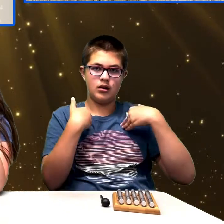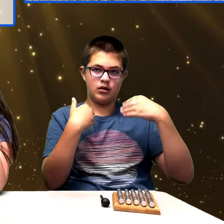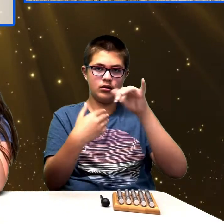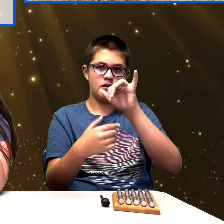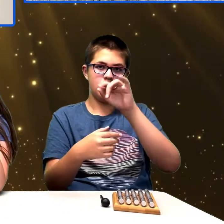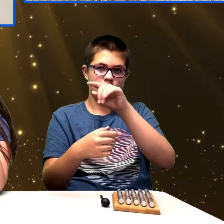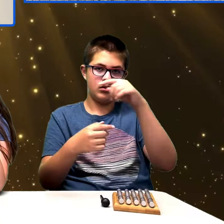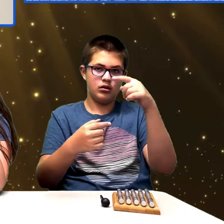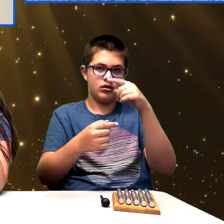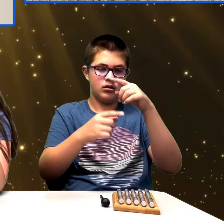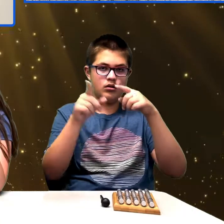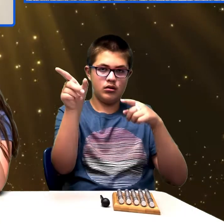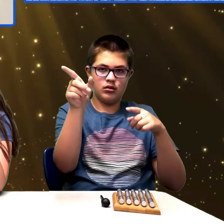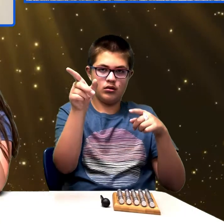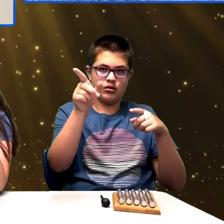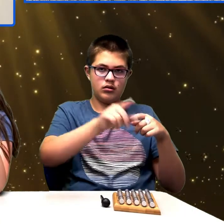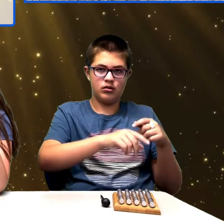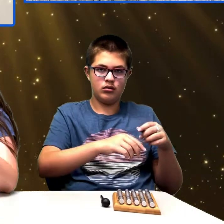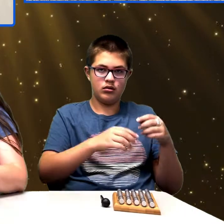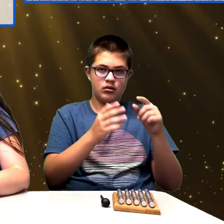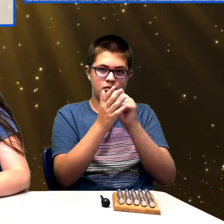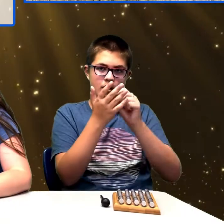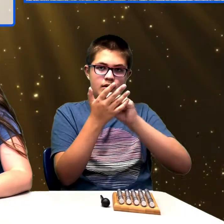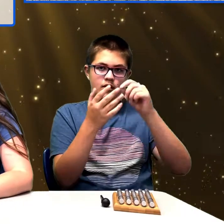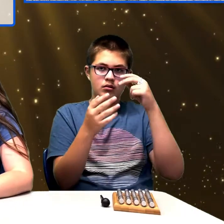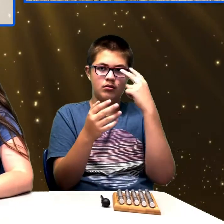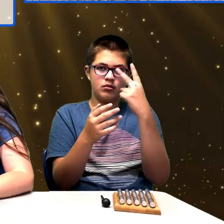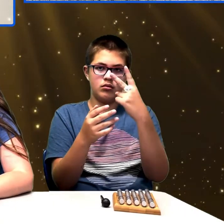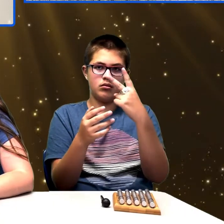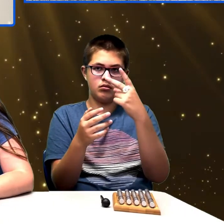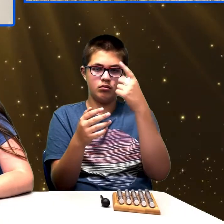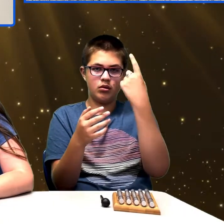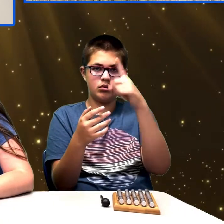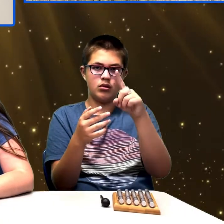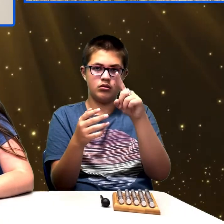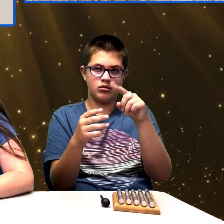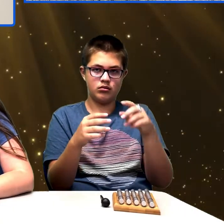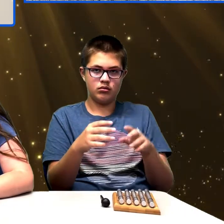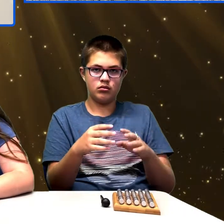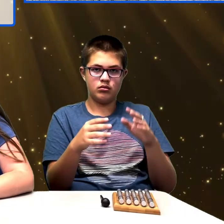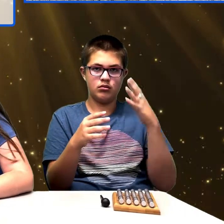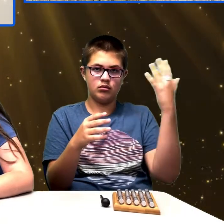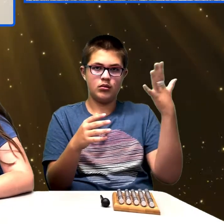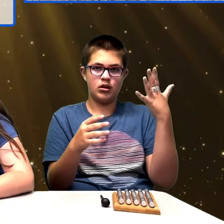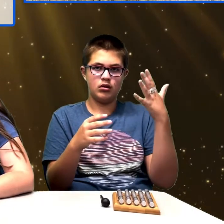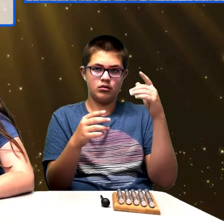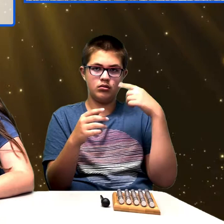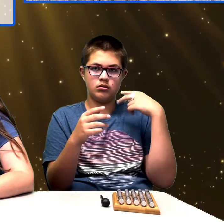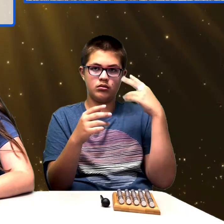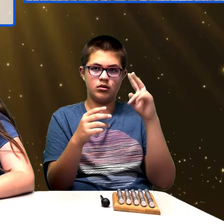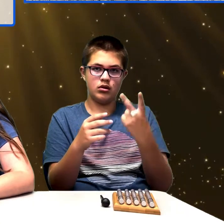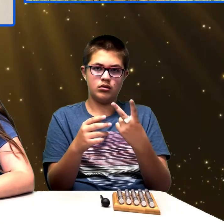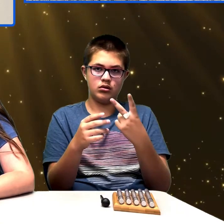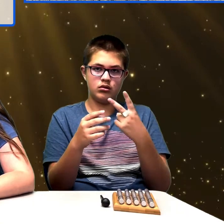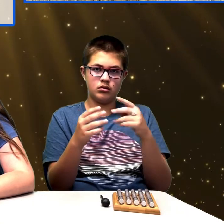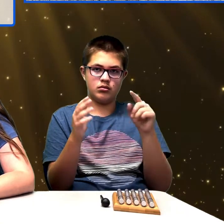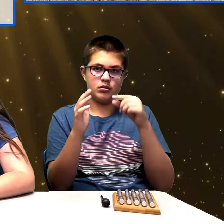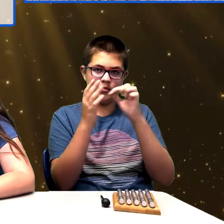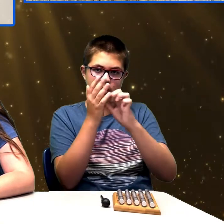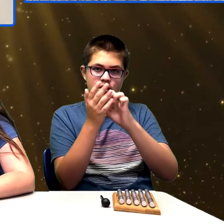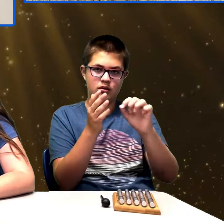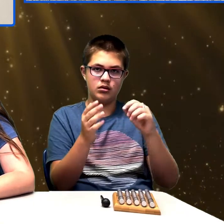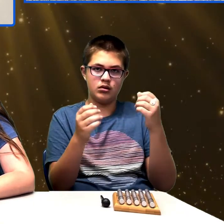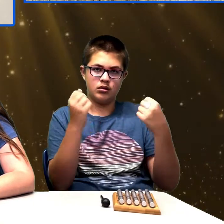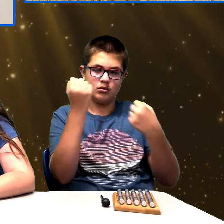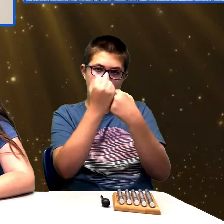available, either in 2-pack for $1 or a 5-pack for $2. Get them while we still got